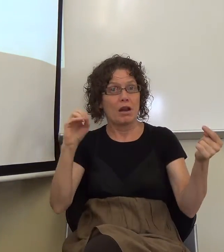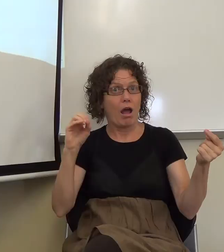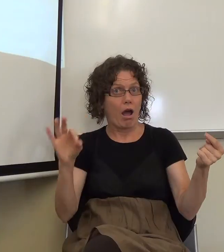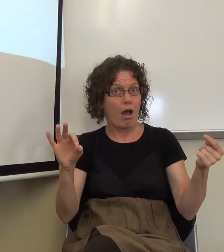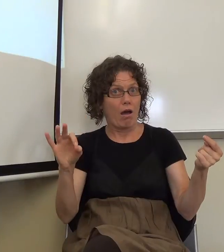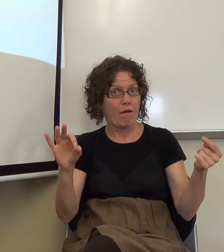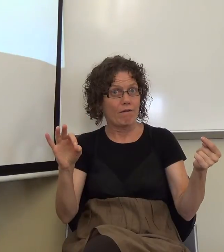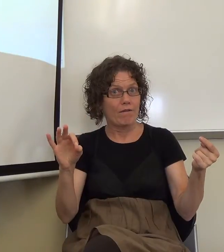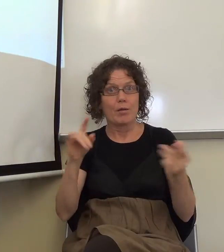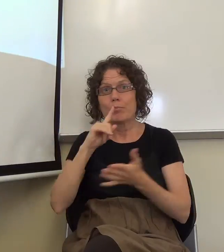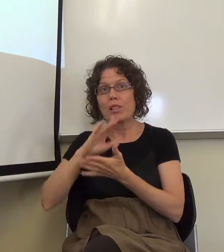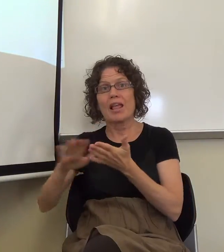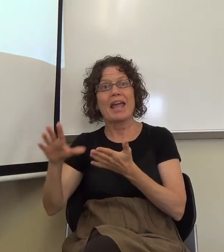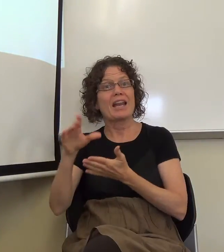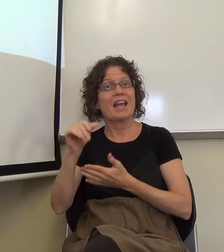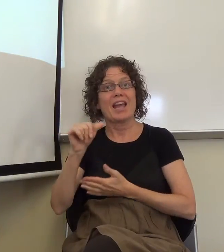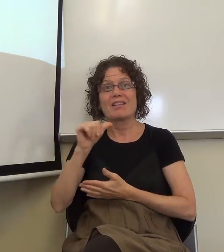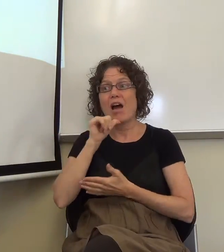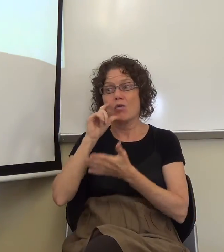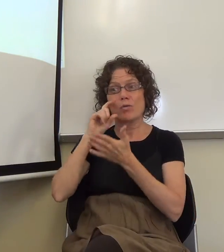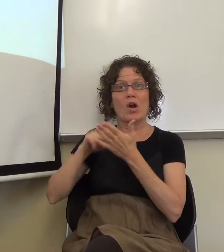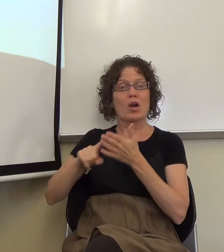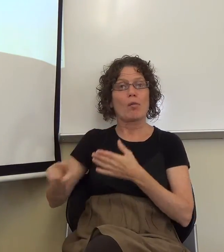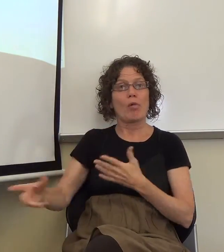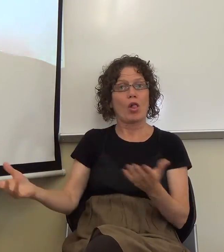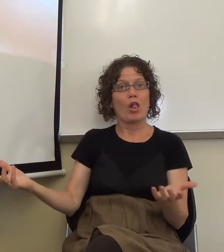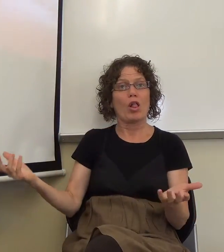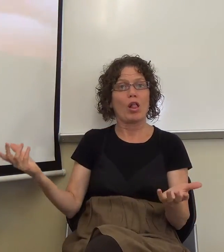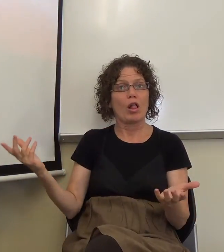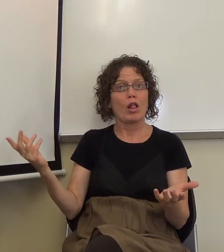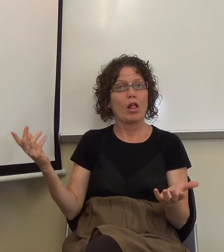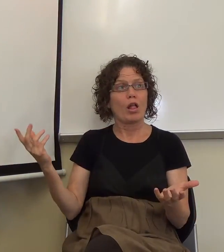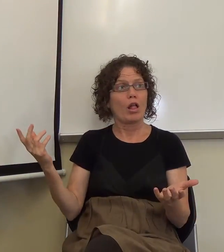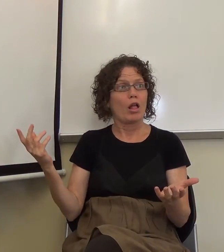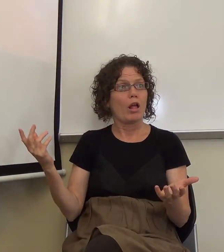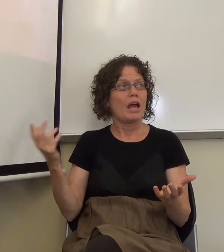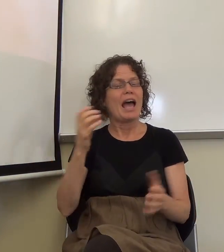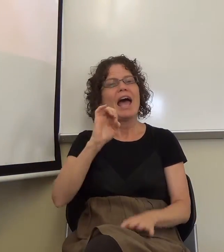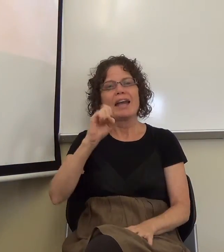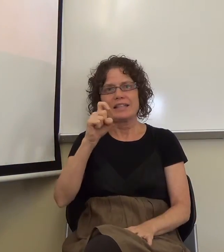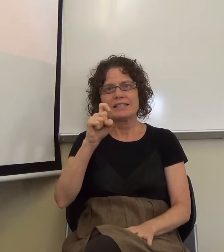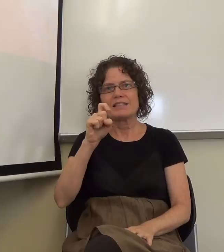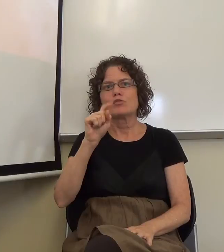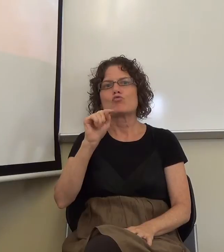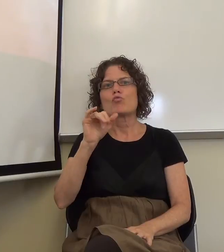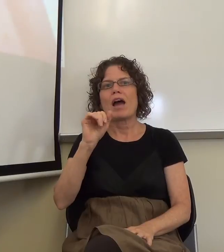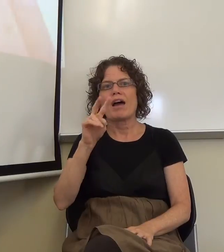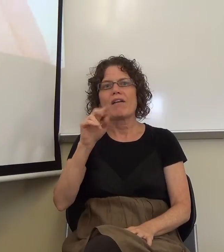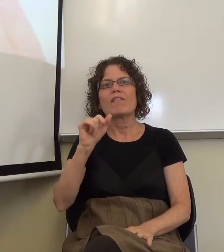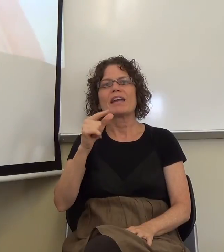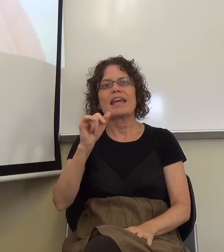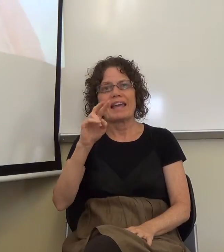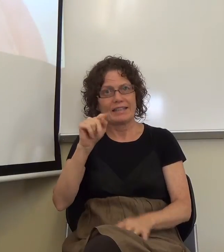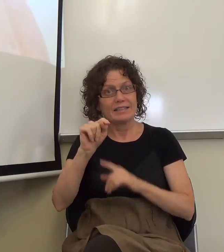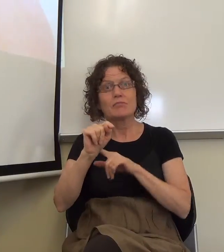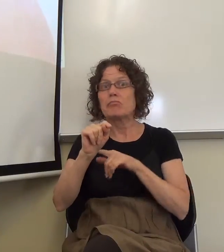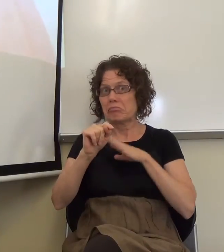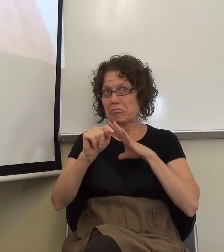plain and unremarkable, so his clothes were Does extravagant work? good. Extravagant would work. Even if you just took these